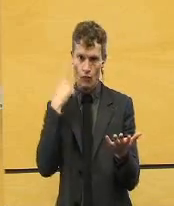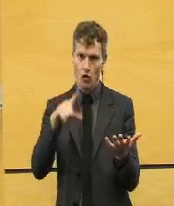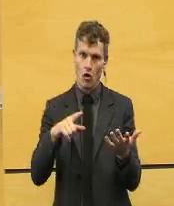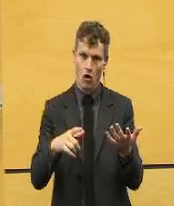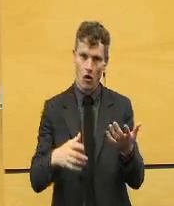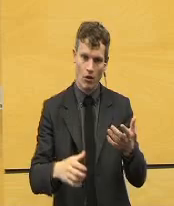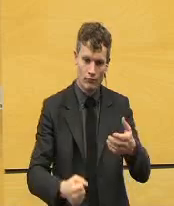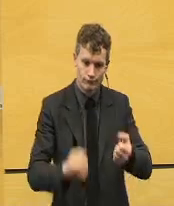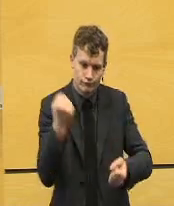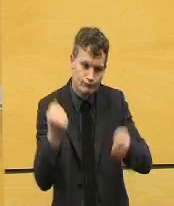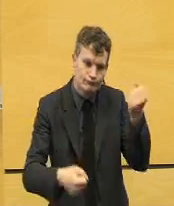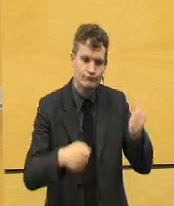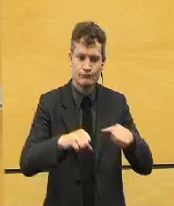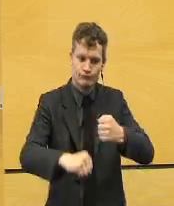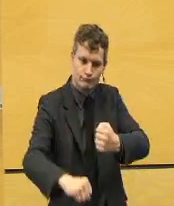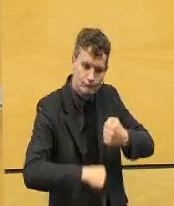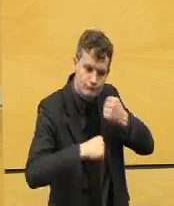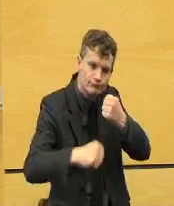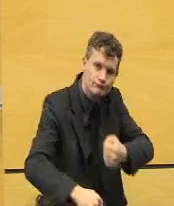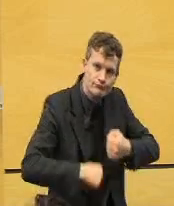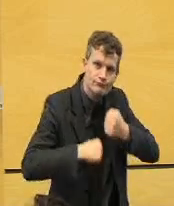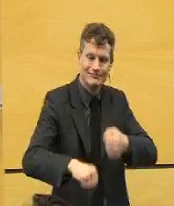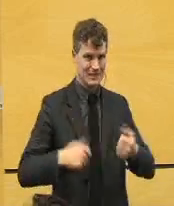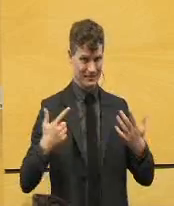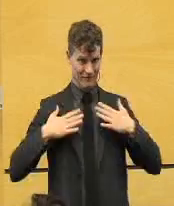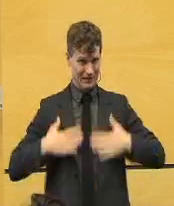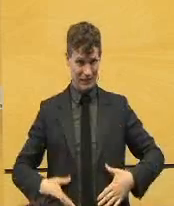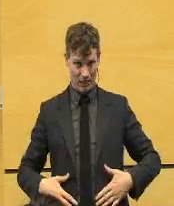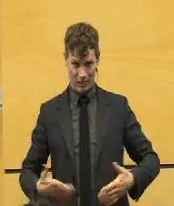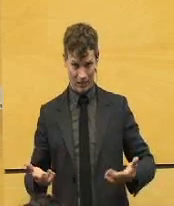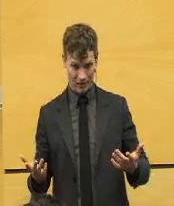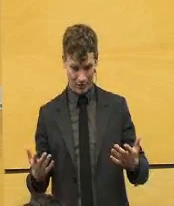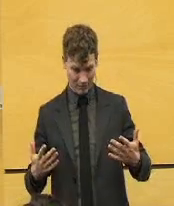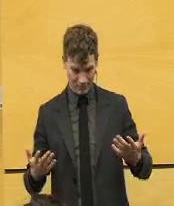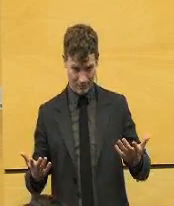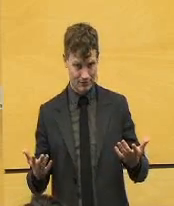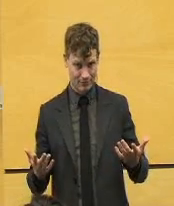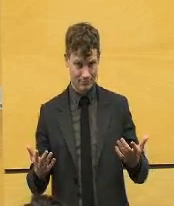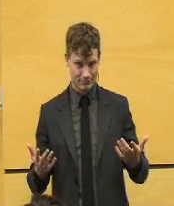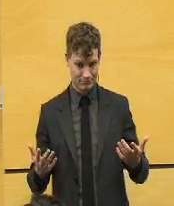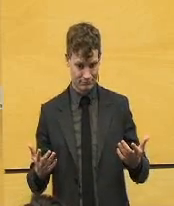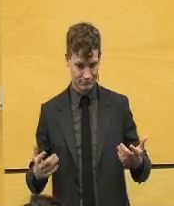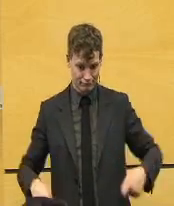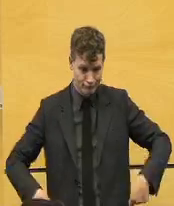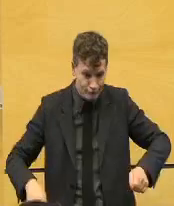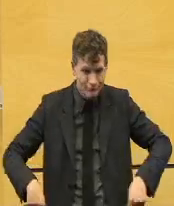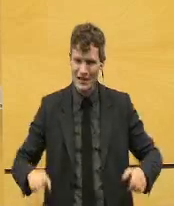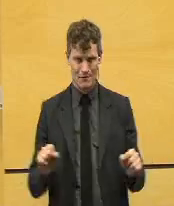the NHRC then detected that this is